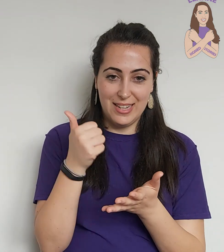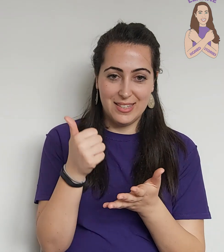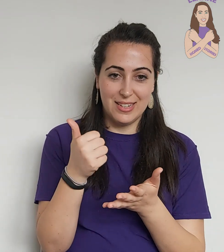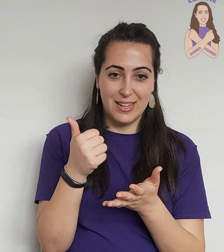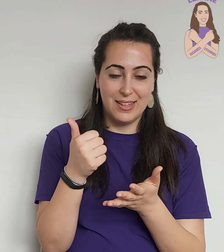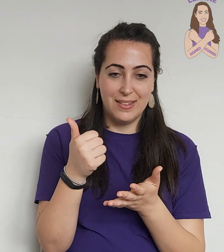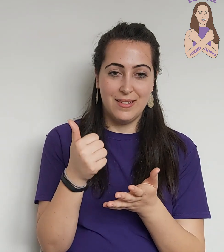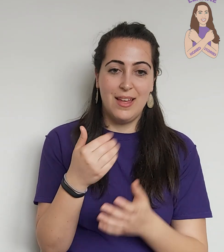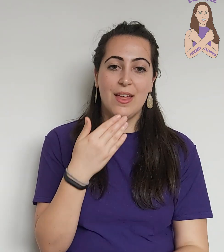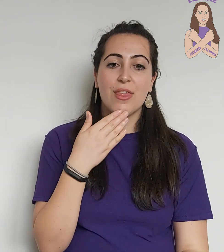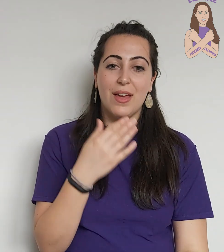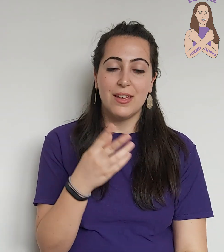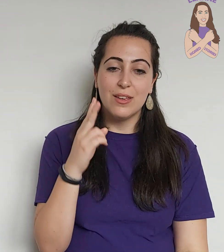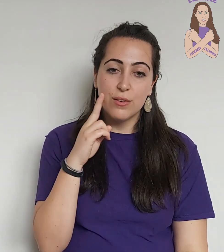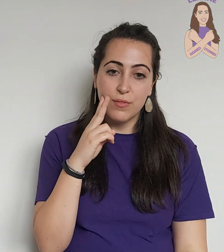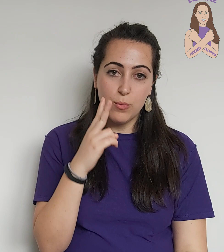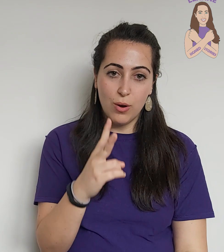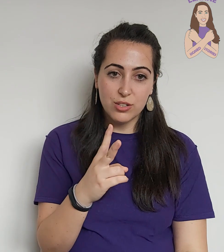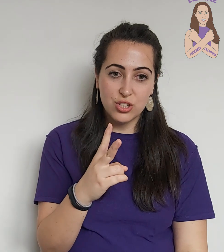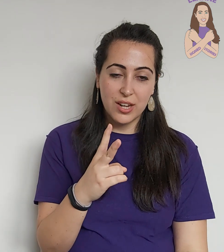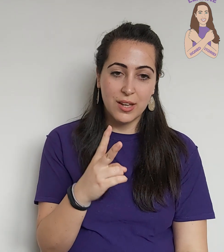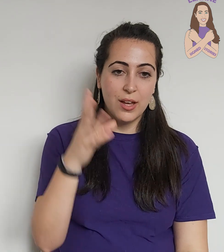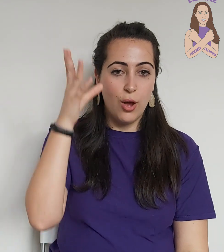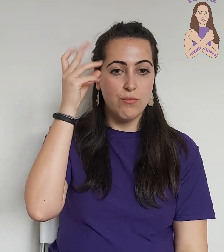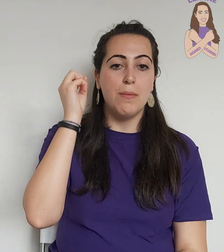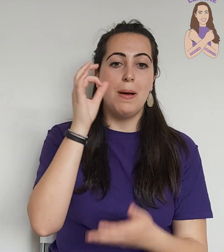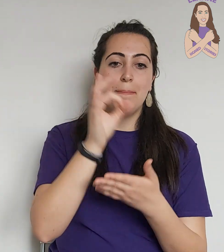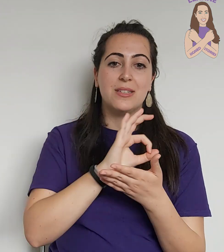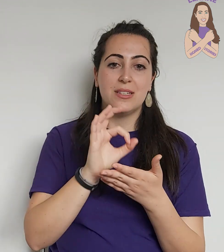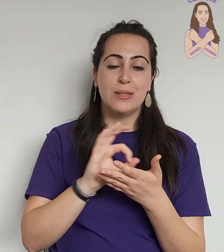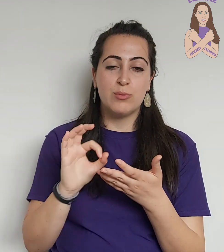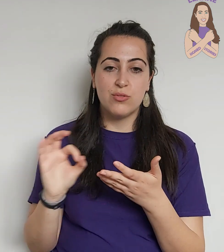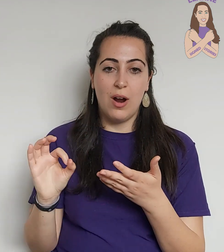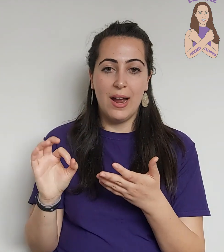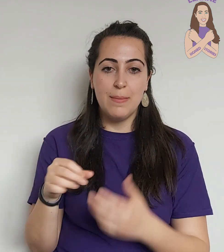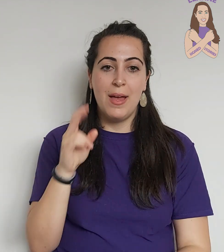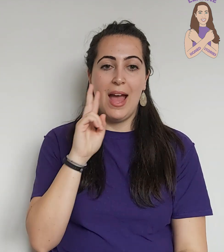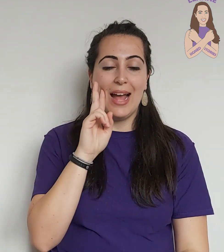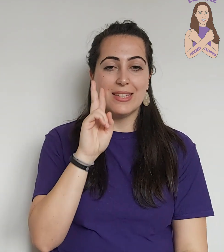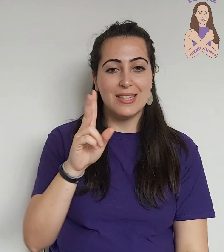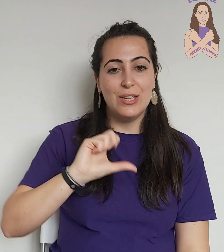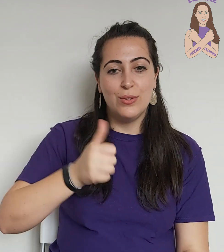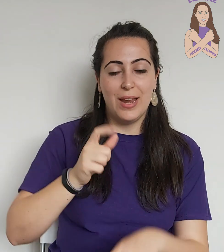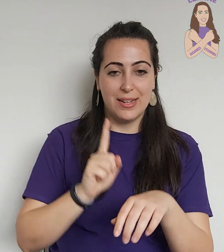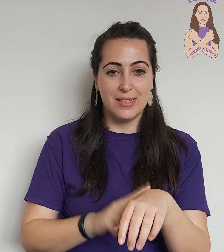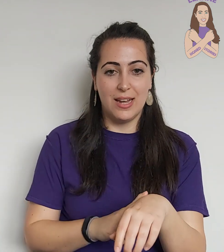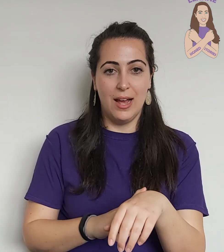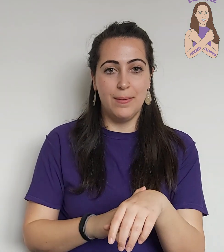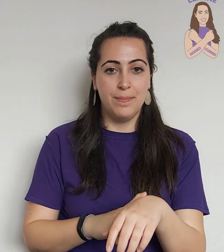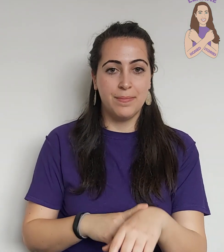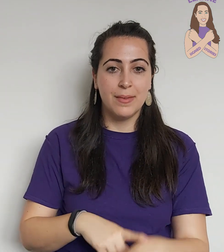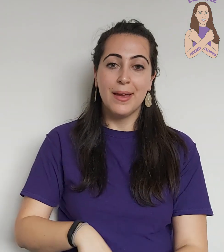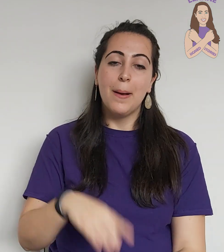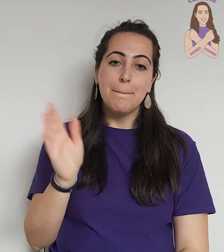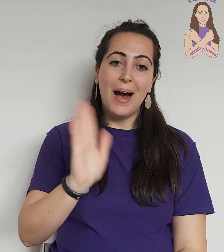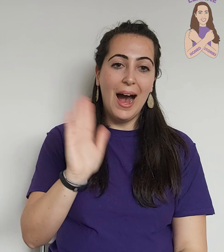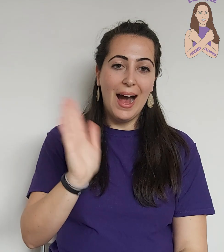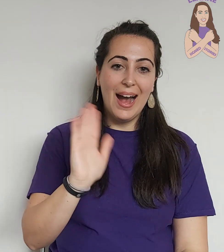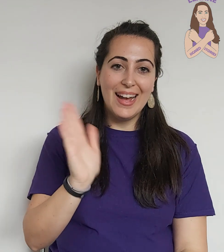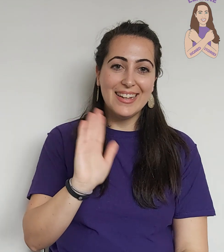Fantastic. Thank you for watching. Remember to subscribe and see you next time. Bye.